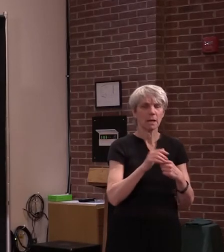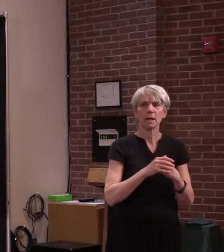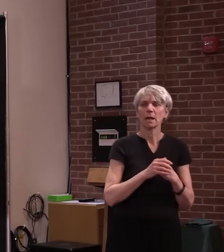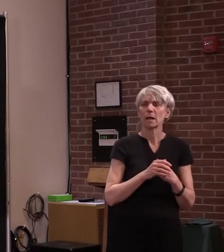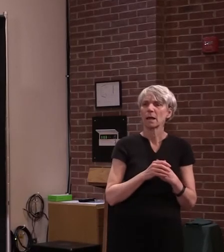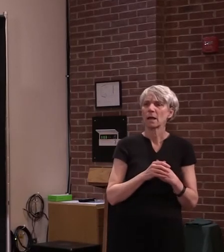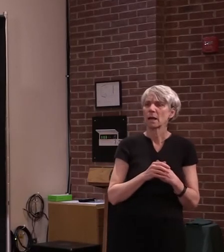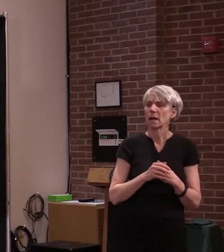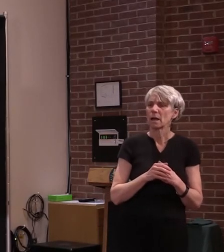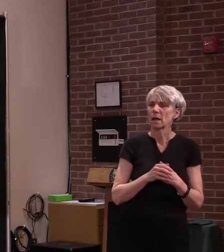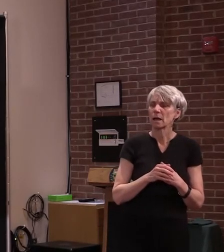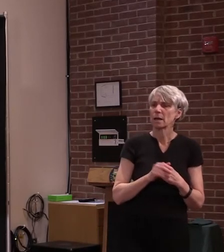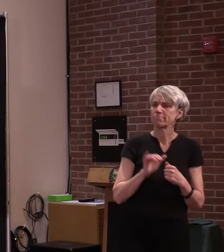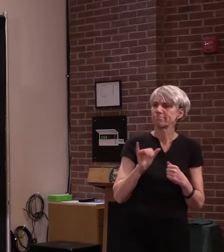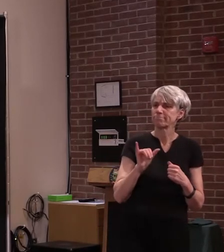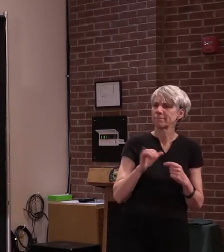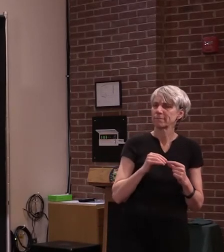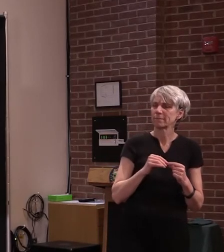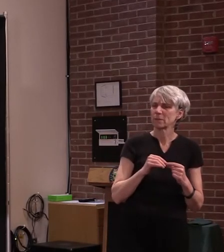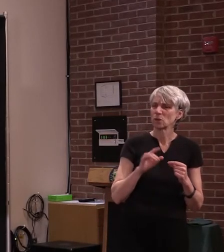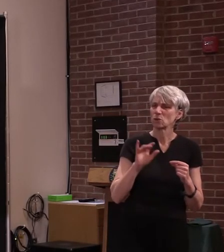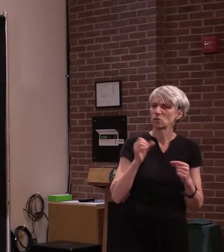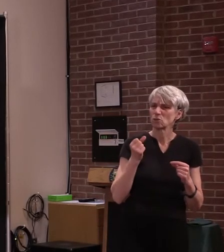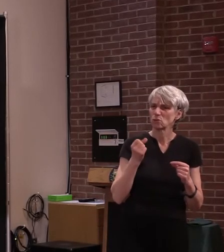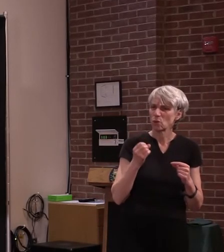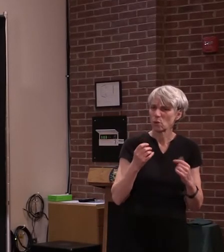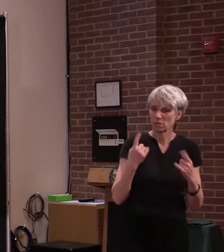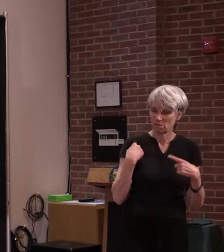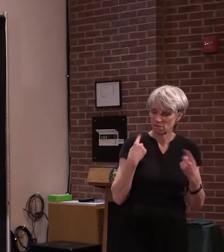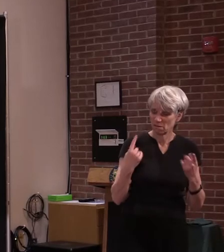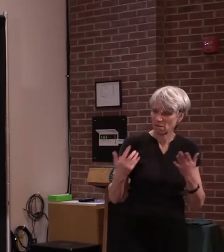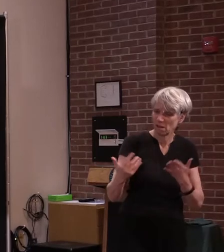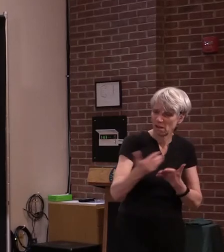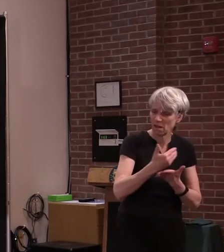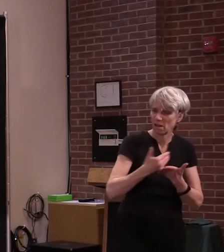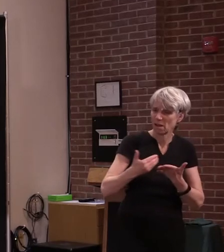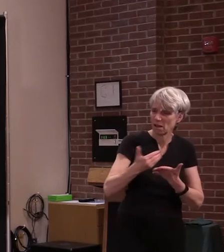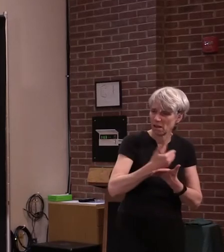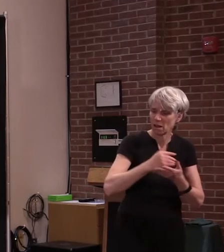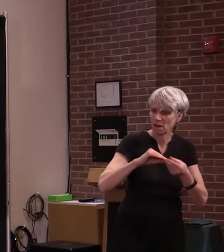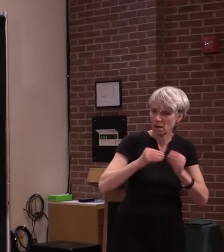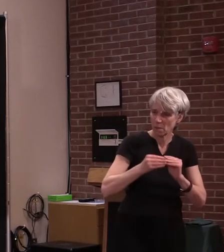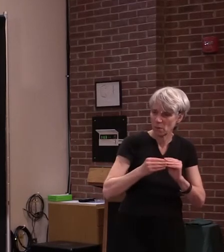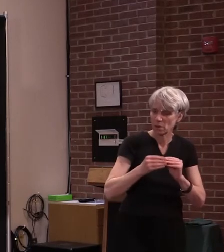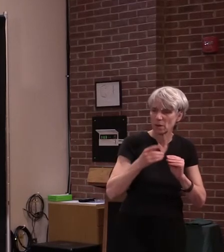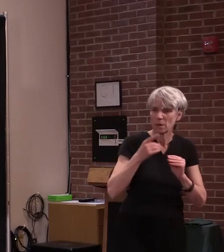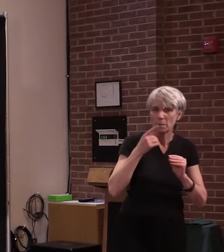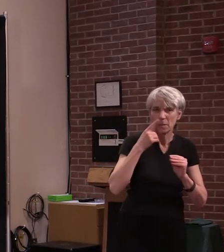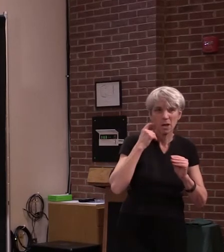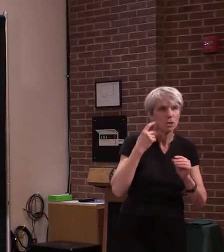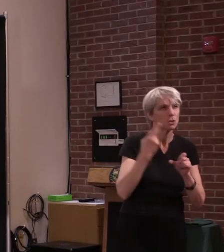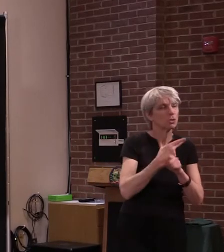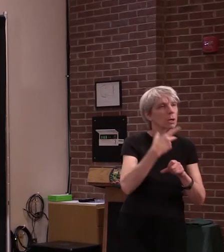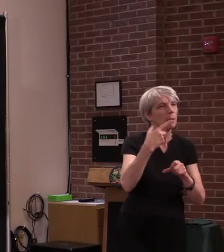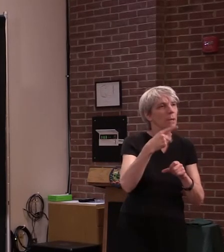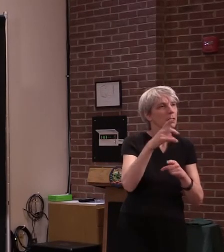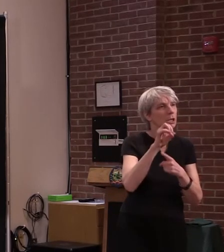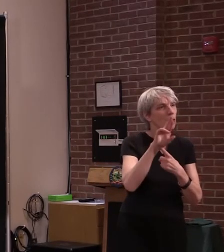What is going to change about how you guys collect that data because of the switch to antigen testing?